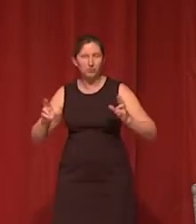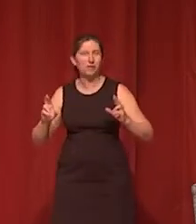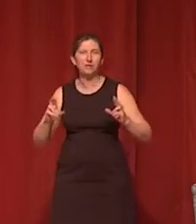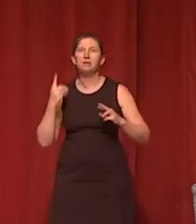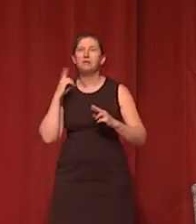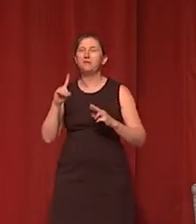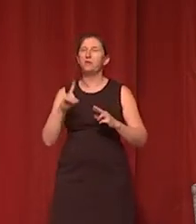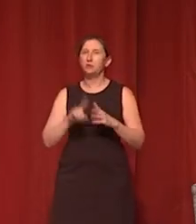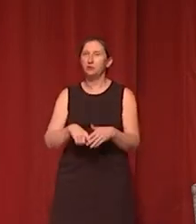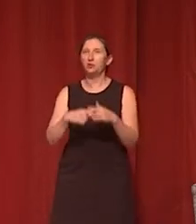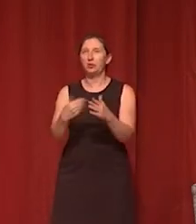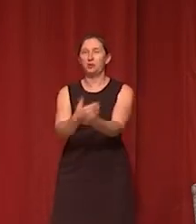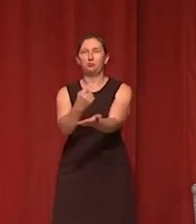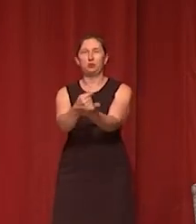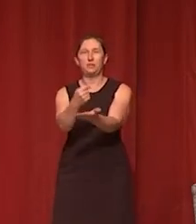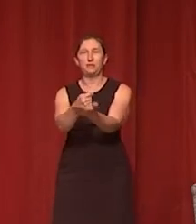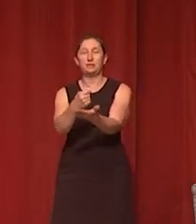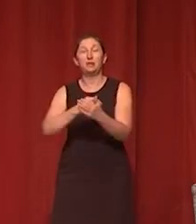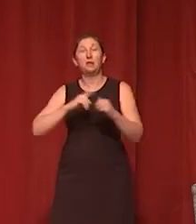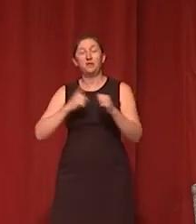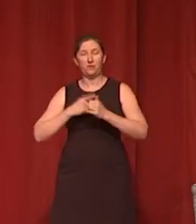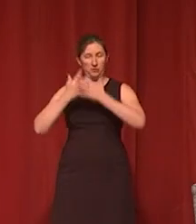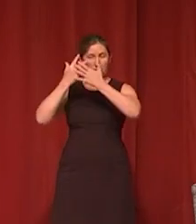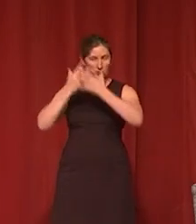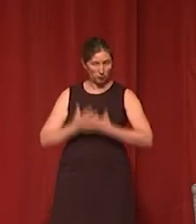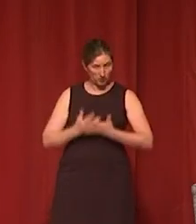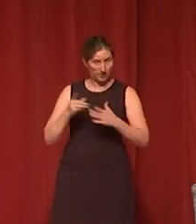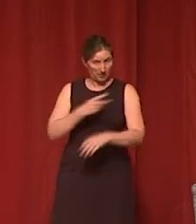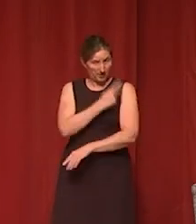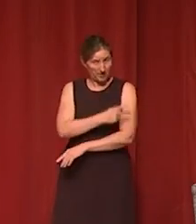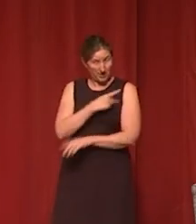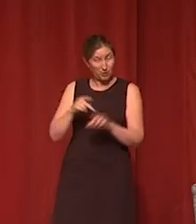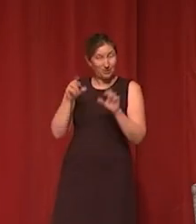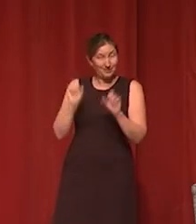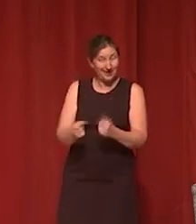know, patients are eligible for treatment. They don't have any